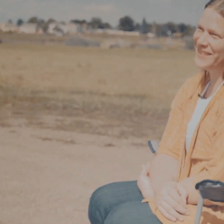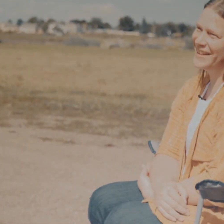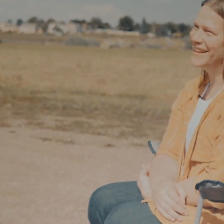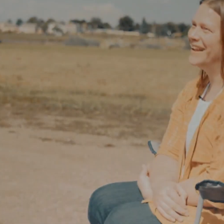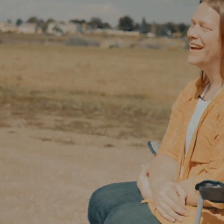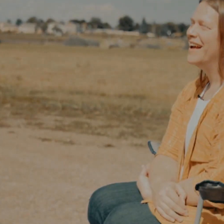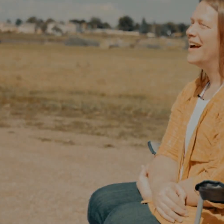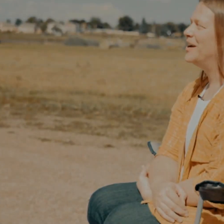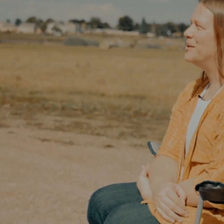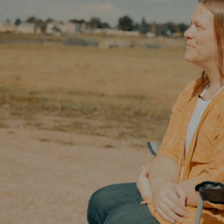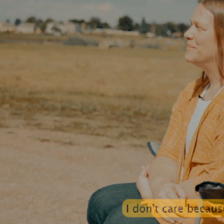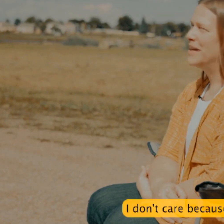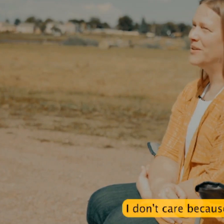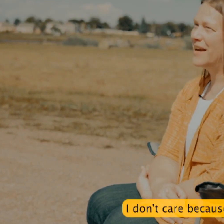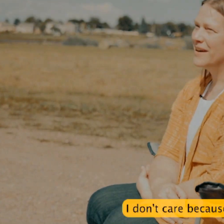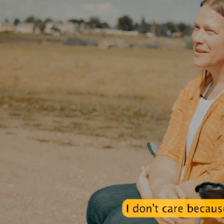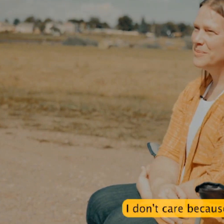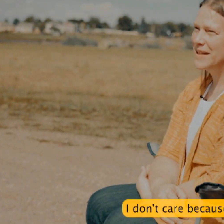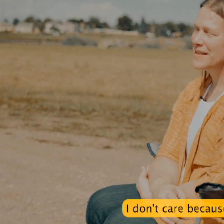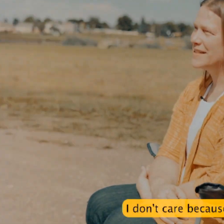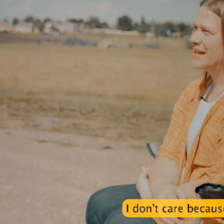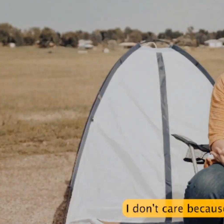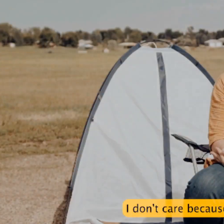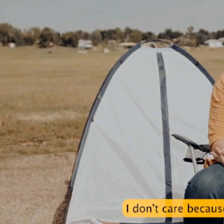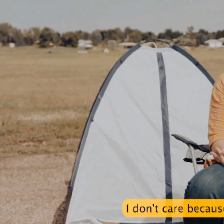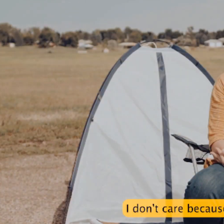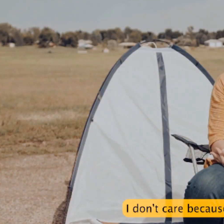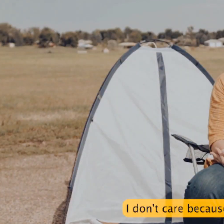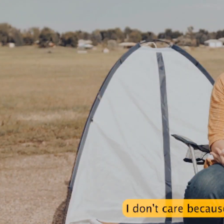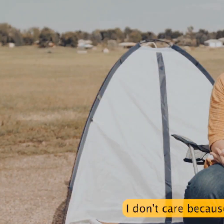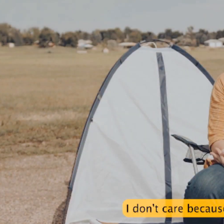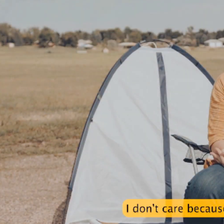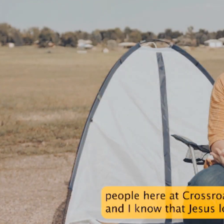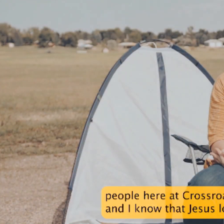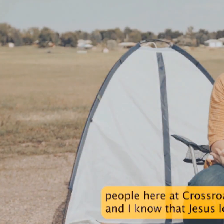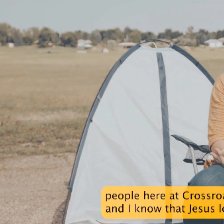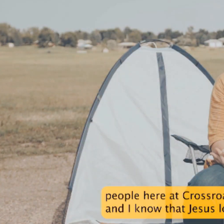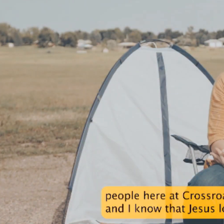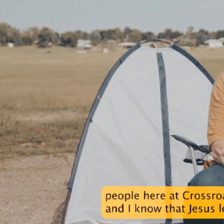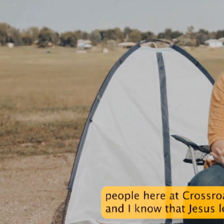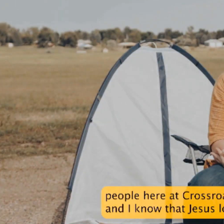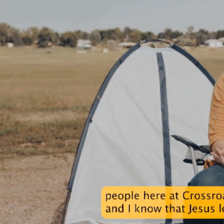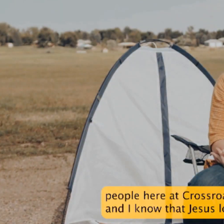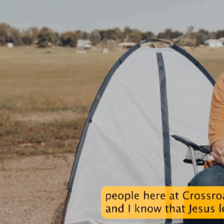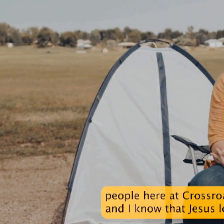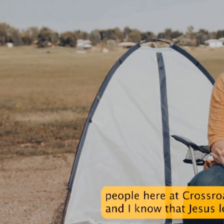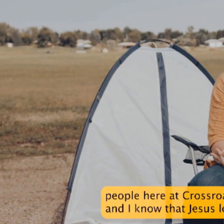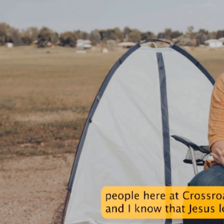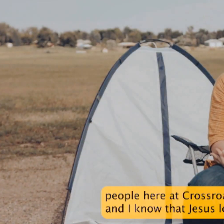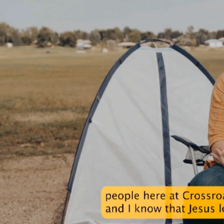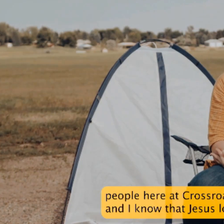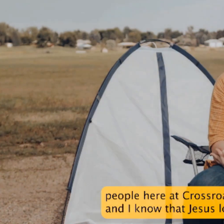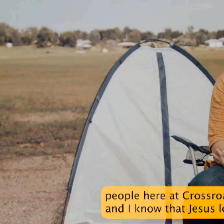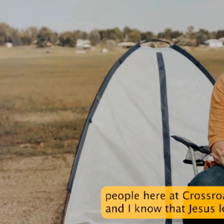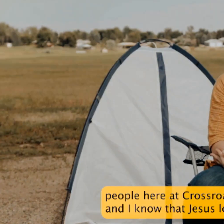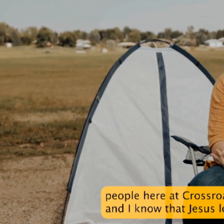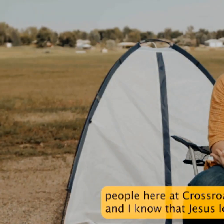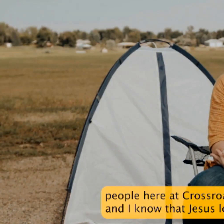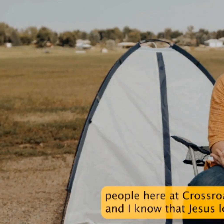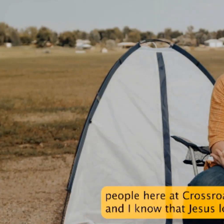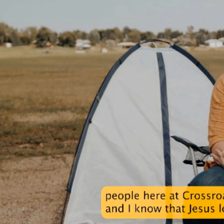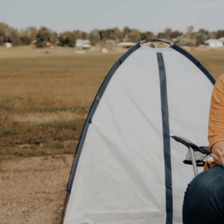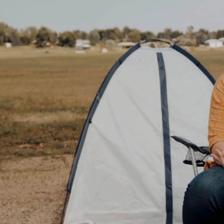time. I don't care, because I know people here at Crossroads love me, and I know that Jesus loves